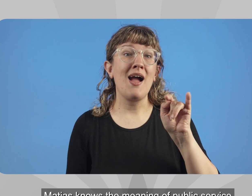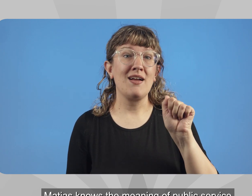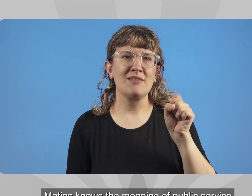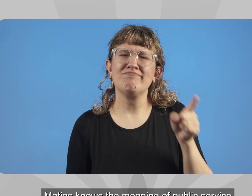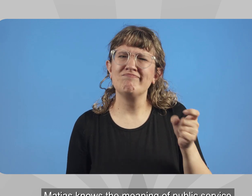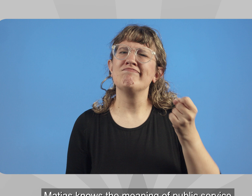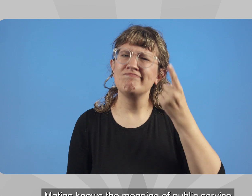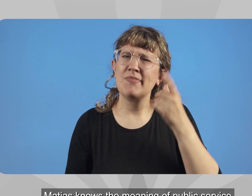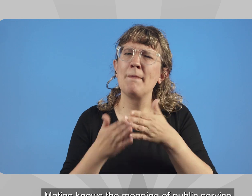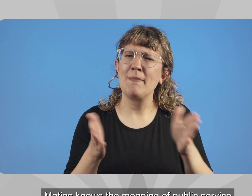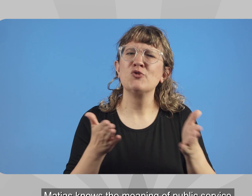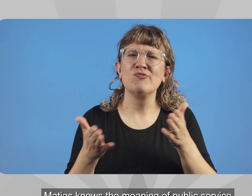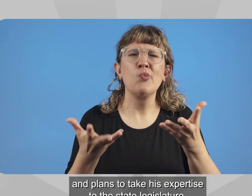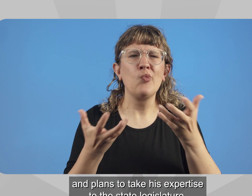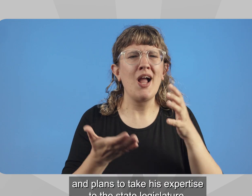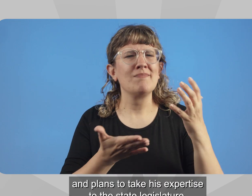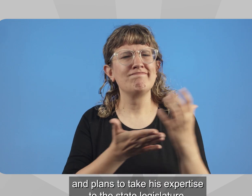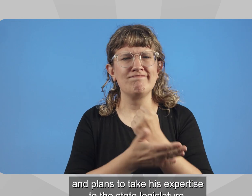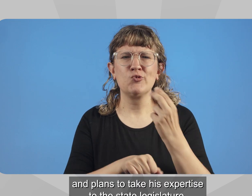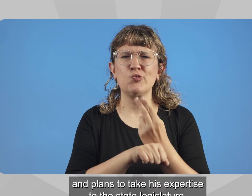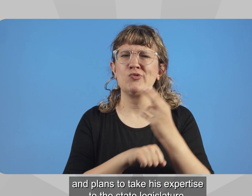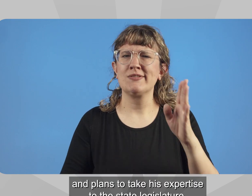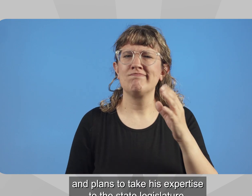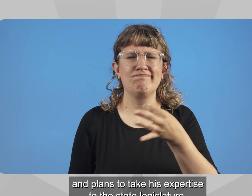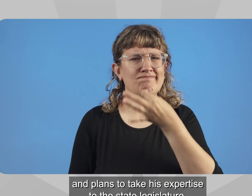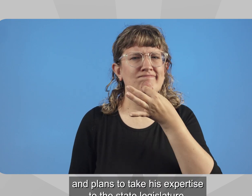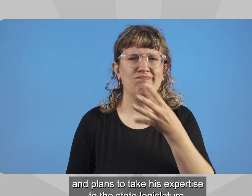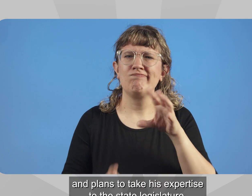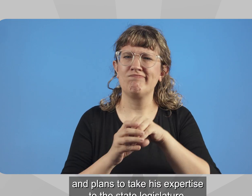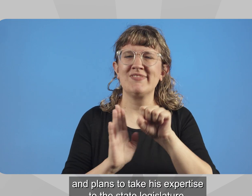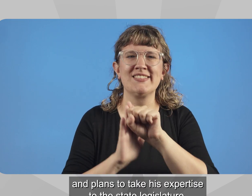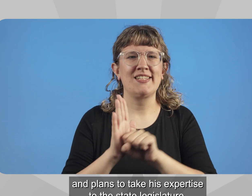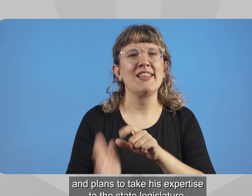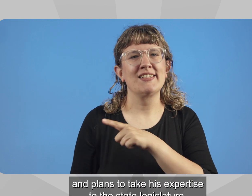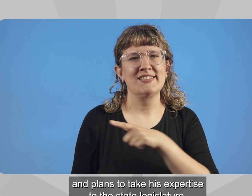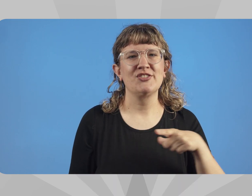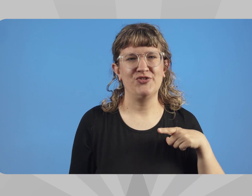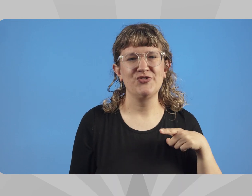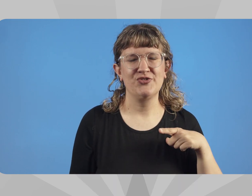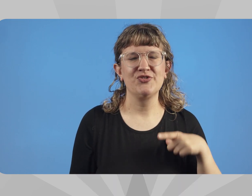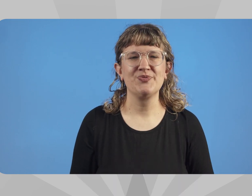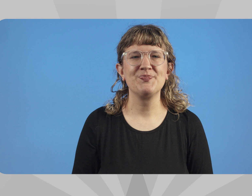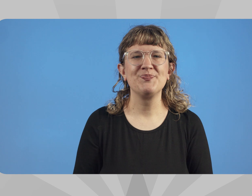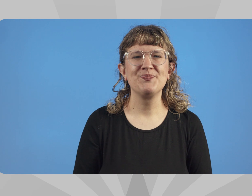Matias knows the meaning of public service and plans to take his expertise to the state legislature.